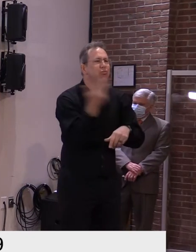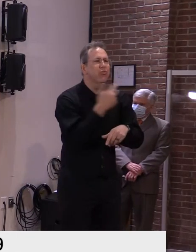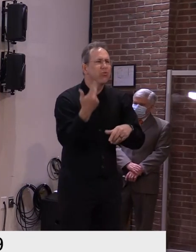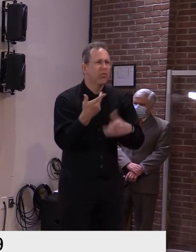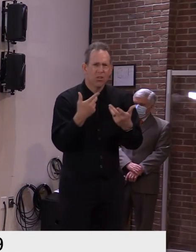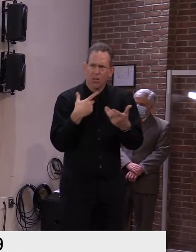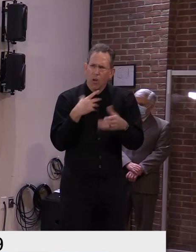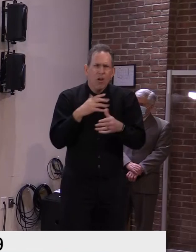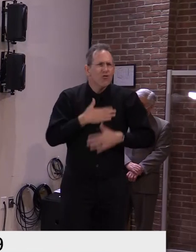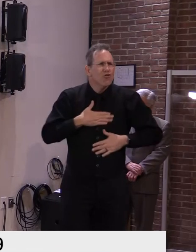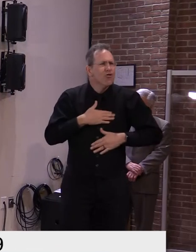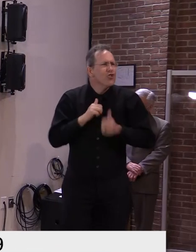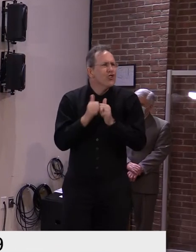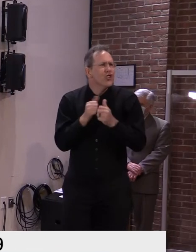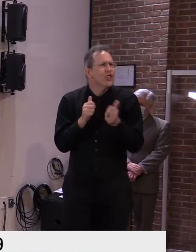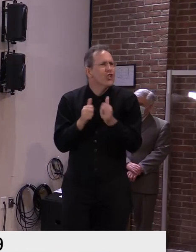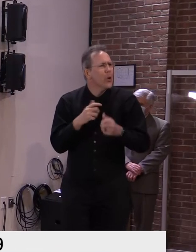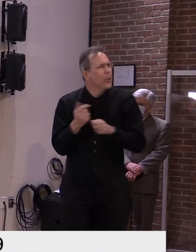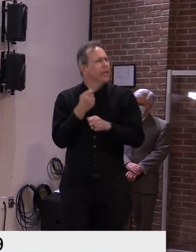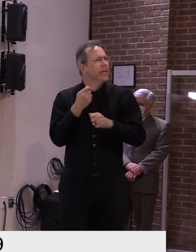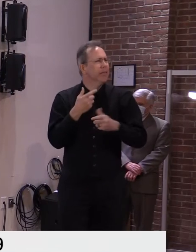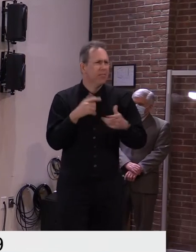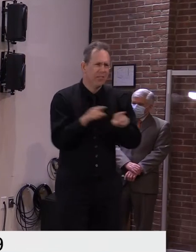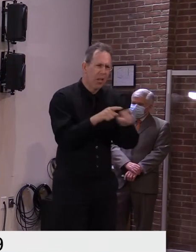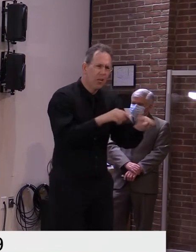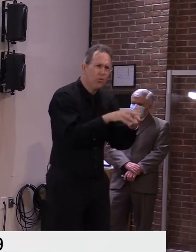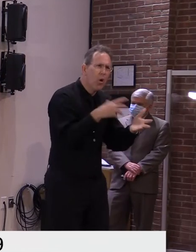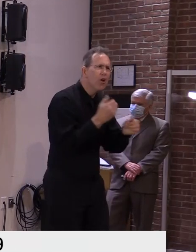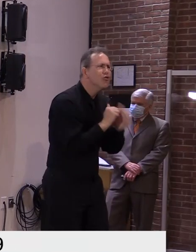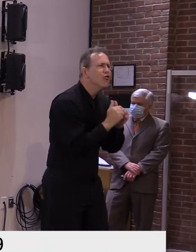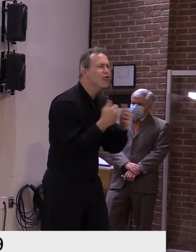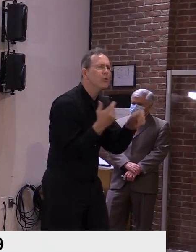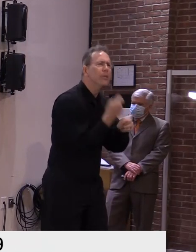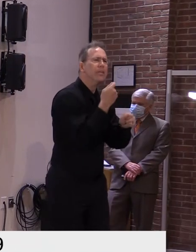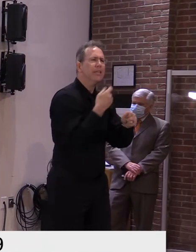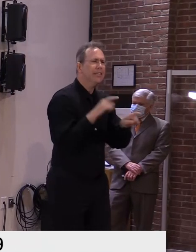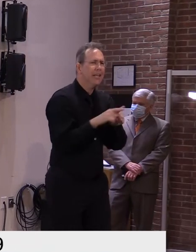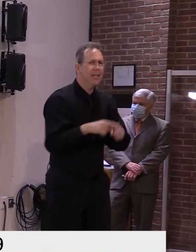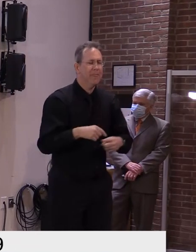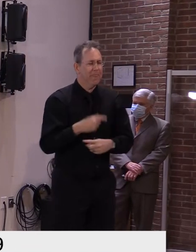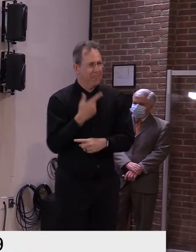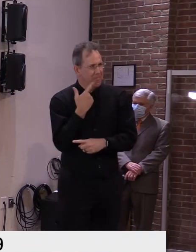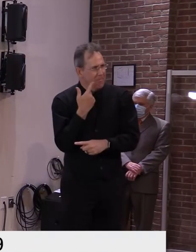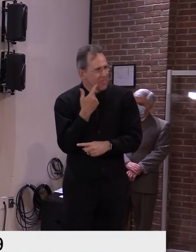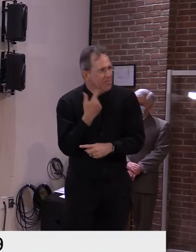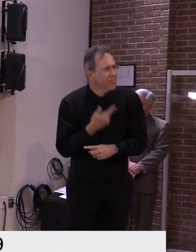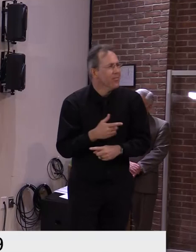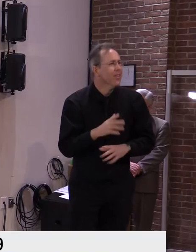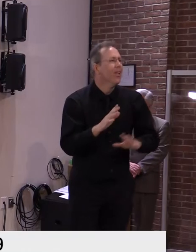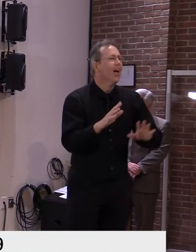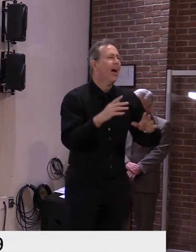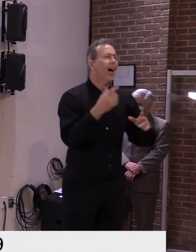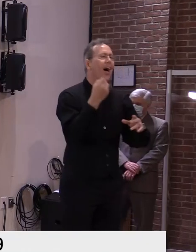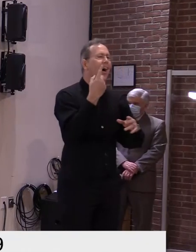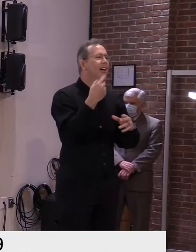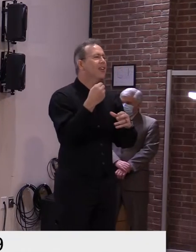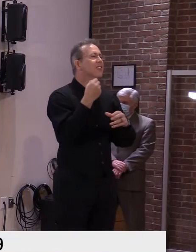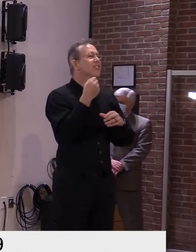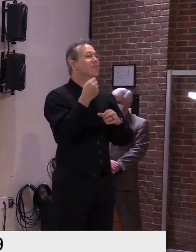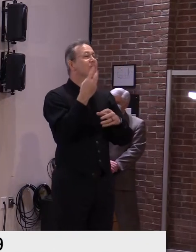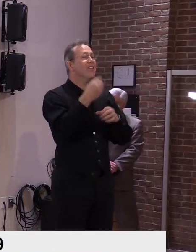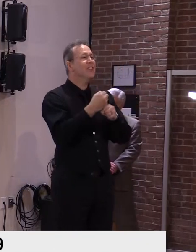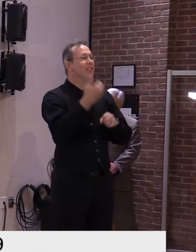So yeah, I'm just wondering. Over the years, I haven't liked the ruling of the officials, but